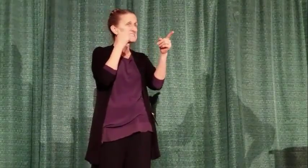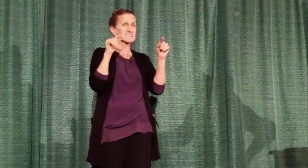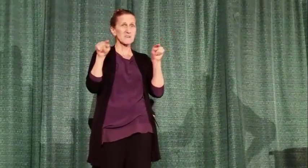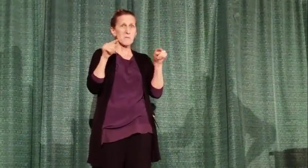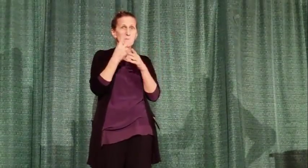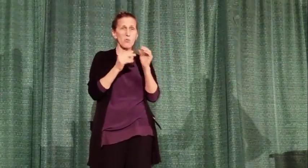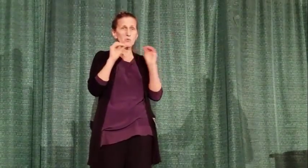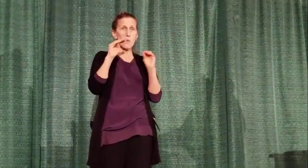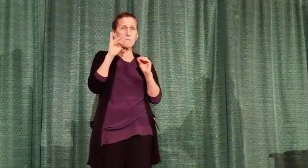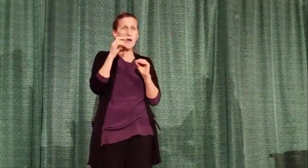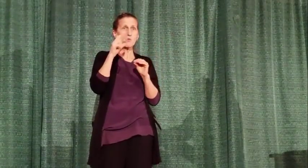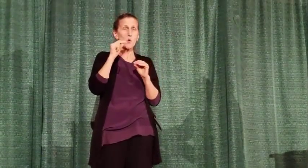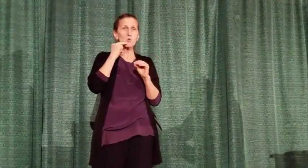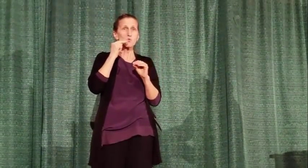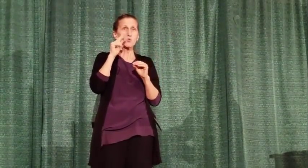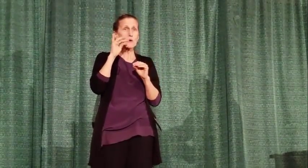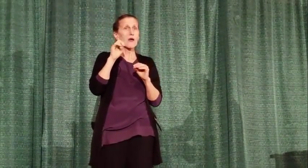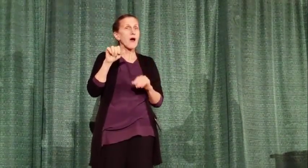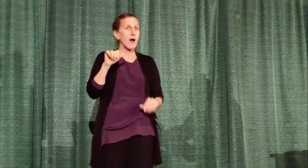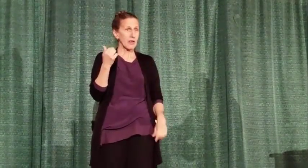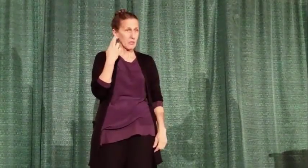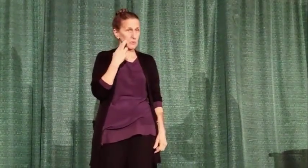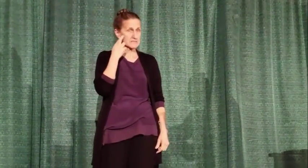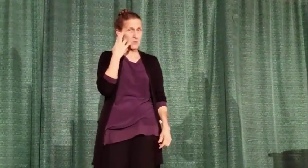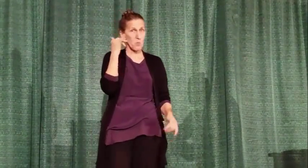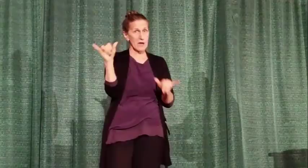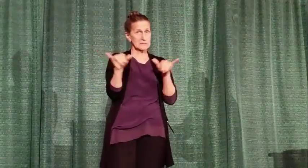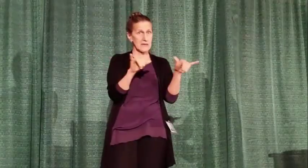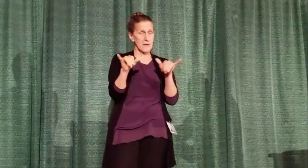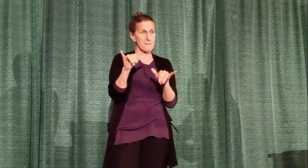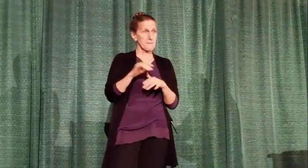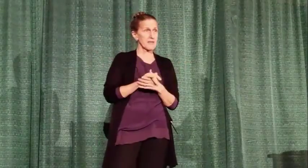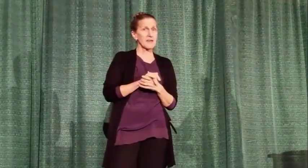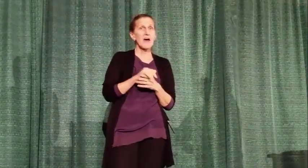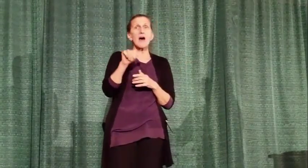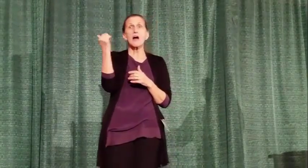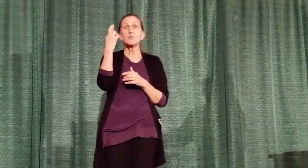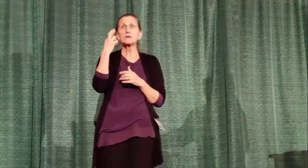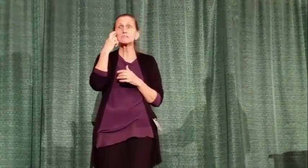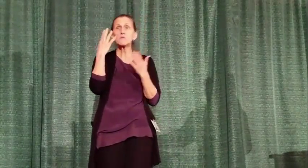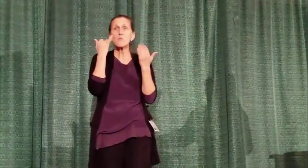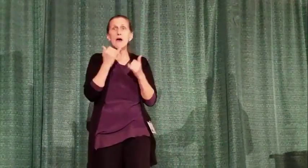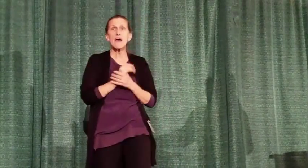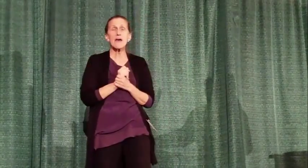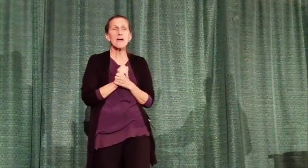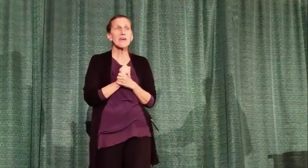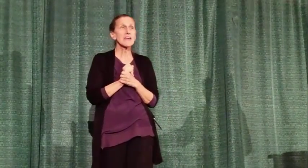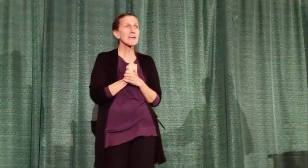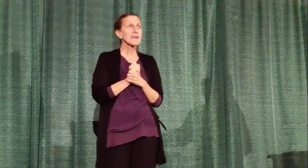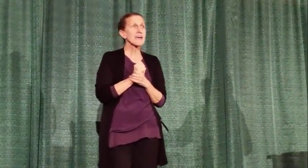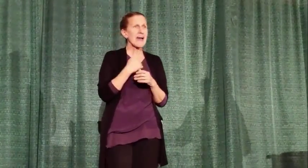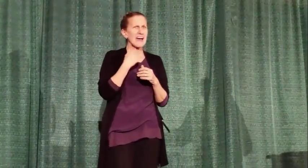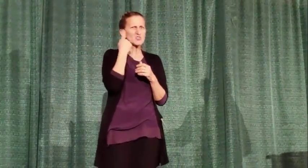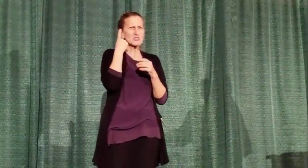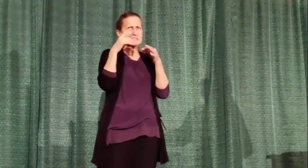significant micronutrient load. But there's another reason why a piece of chicken is like a bagel. What's the other reason why a piece of chicken is like a bagel? I just taught